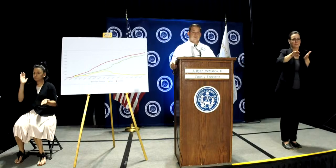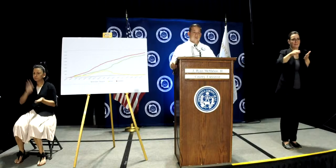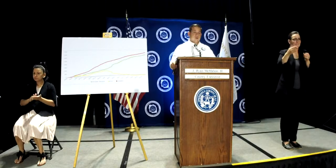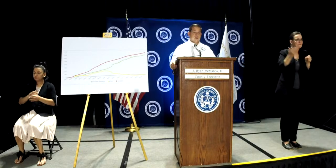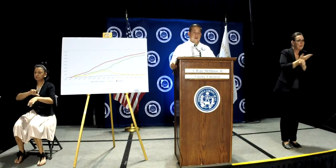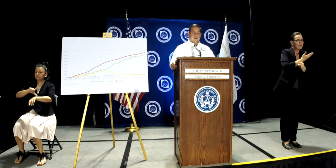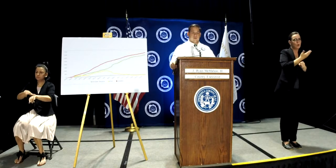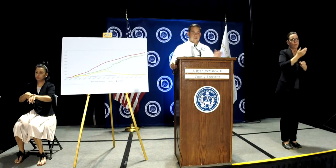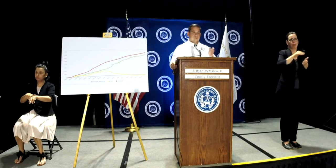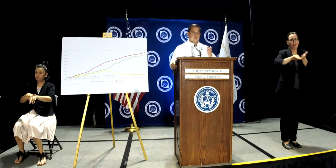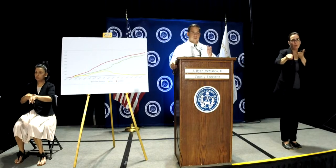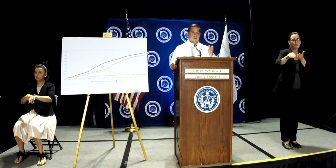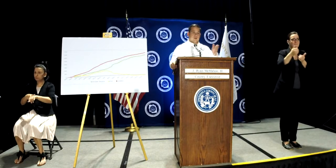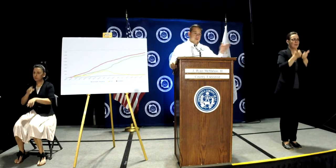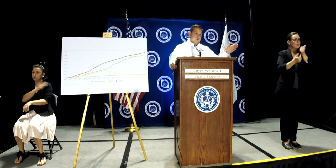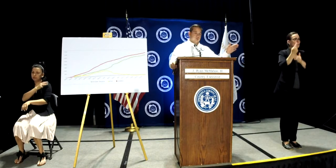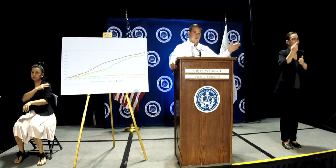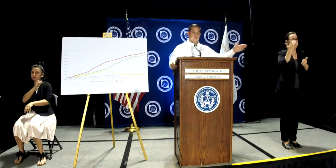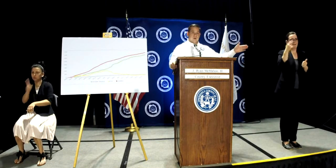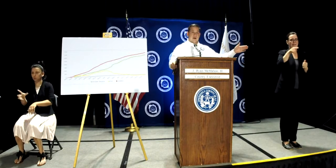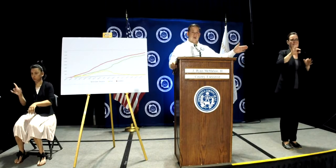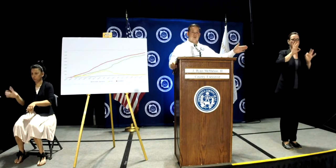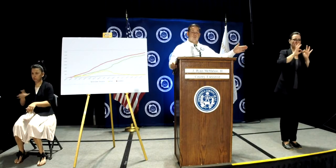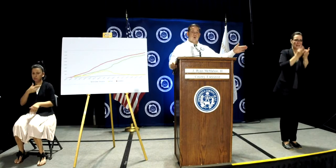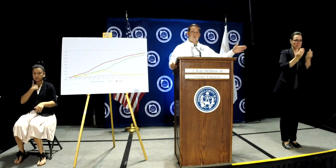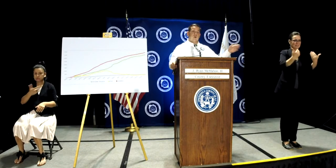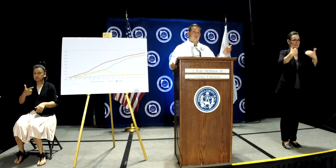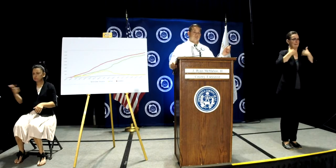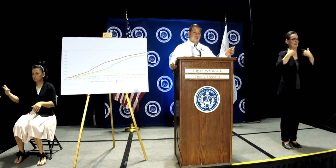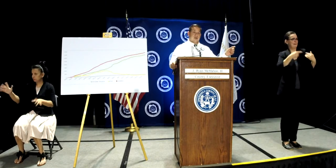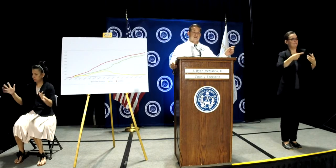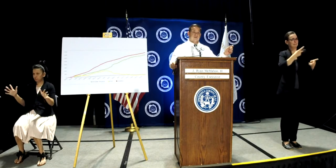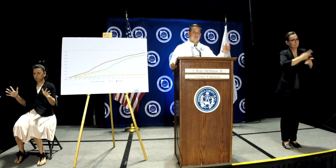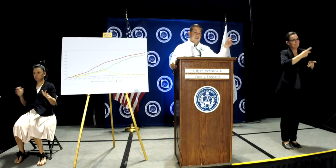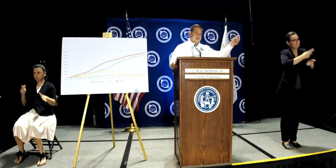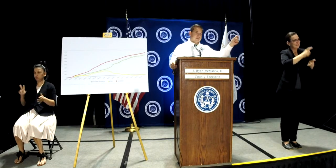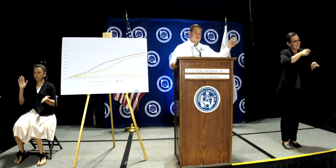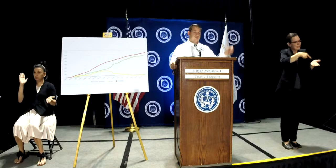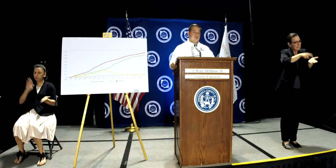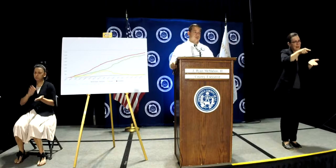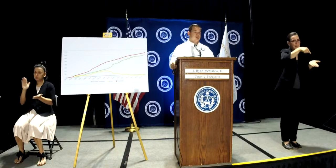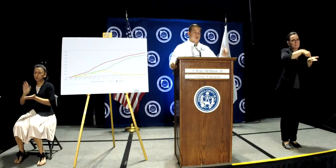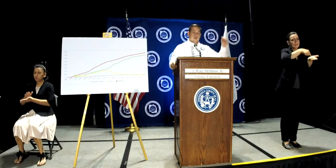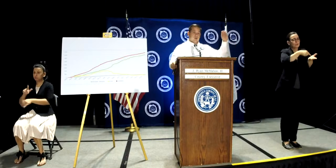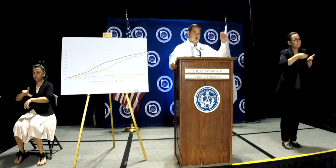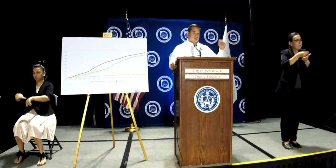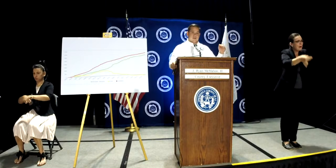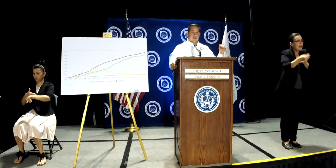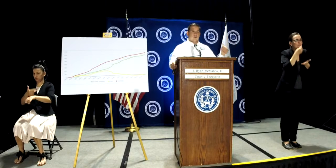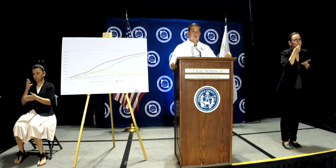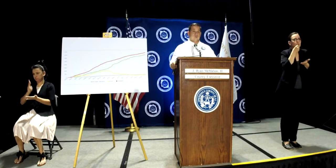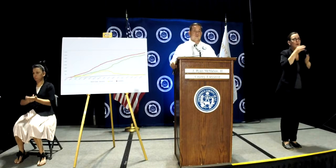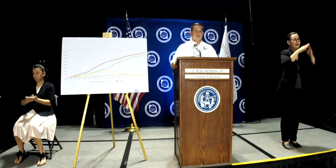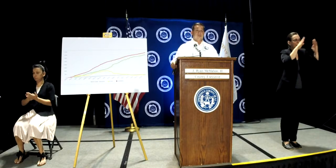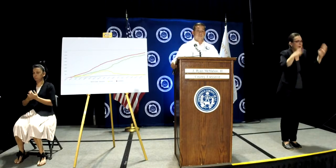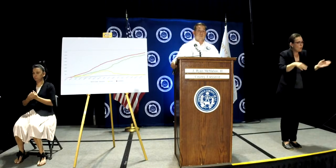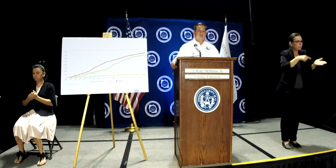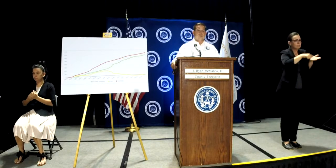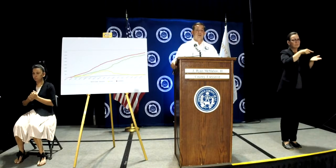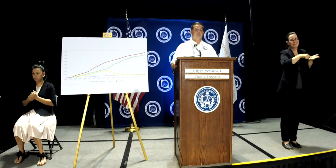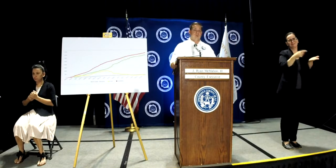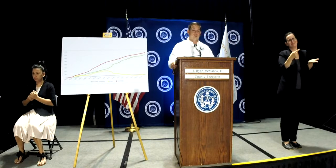in, and it looks like we're going to get $2 or $3 million more than what we projected to make that decision, you cut less hours, which